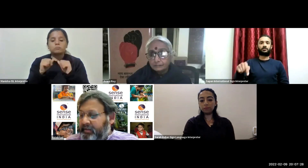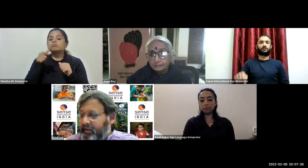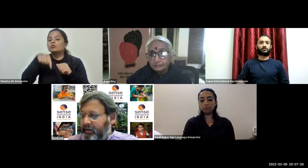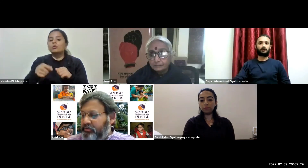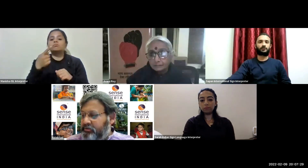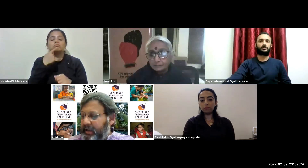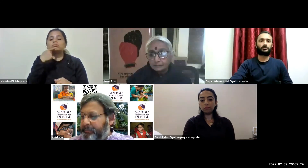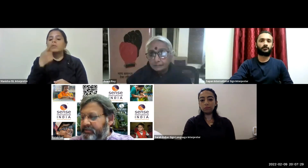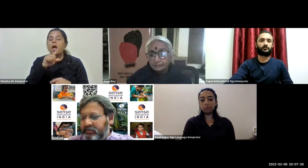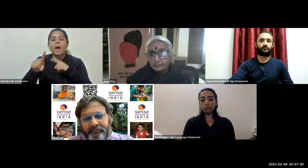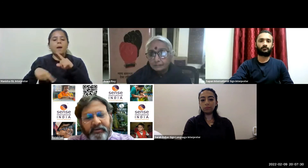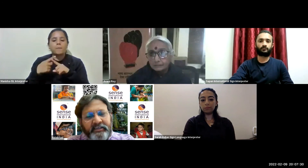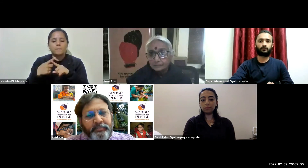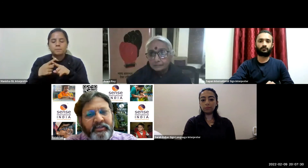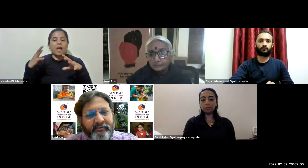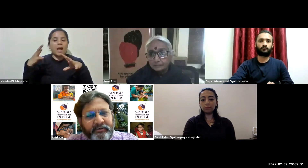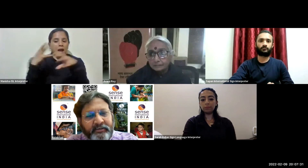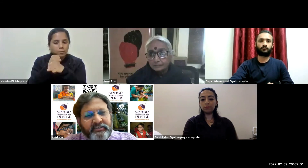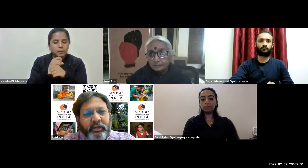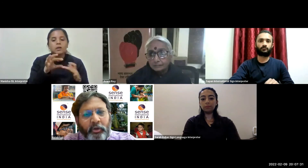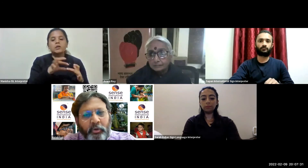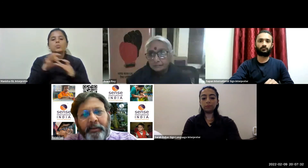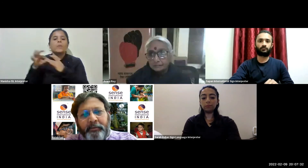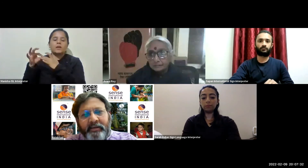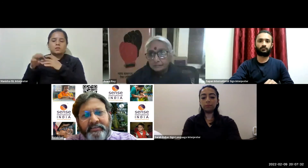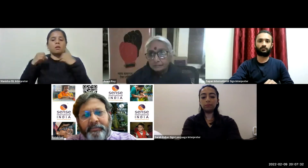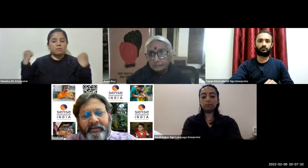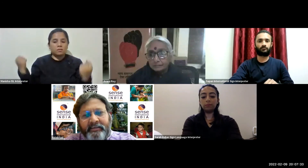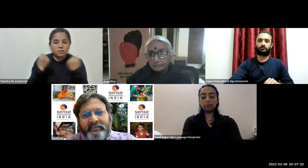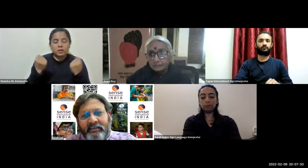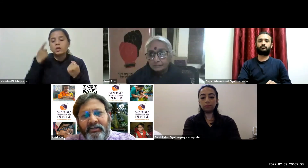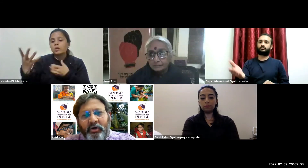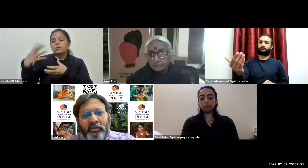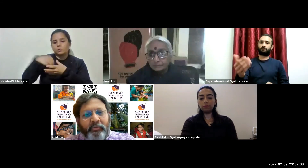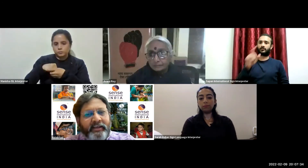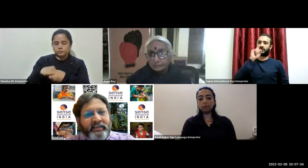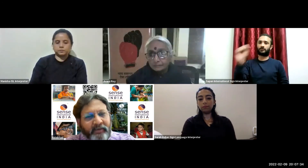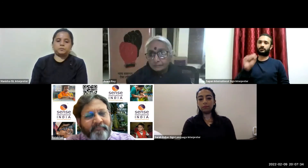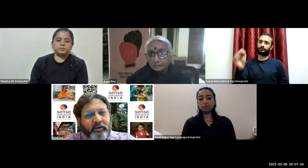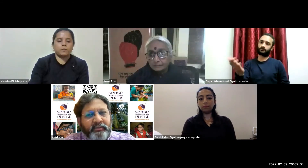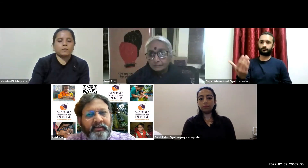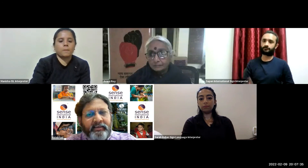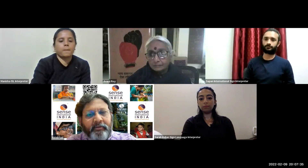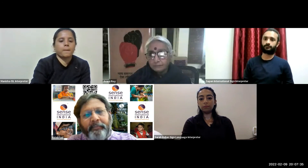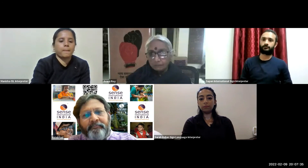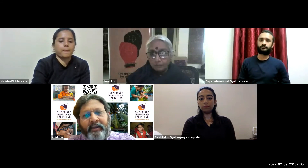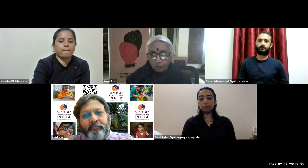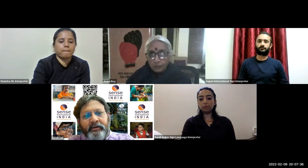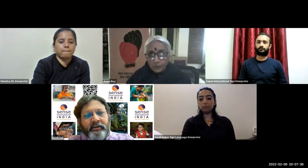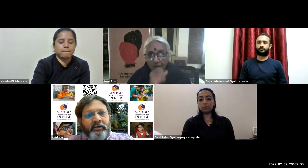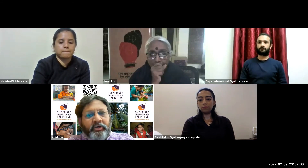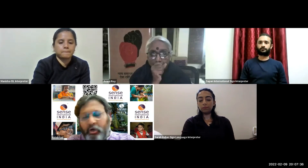mentioned about absence of special efforts to include people with disabilities on the various framework, the